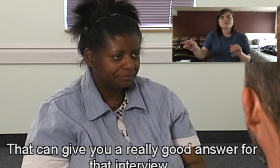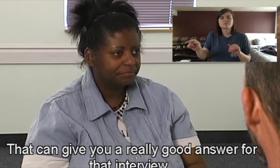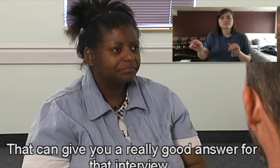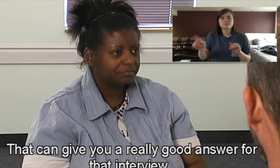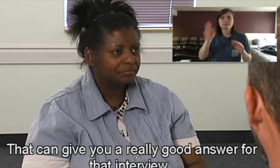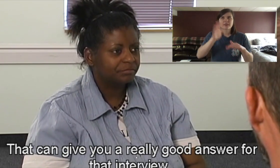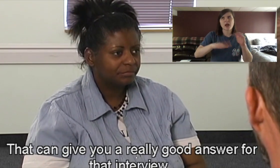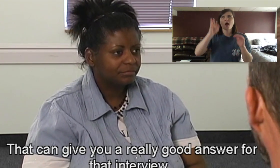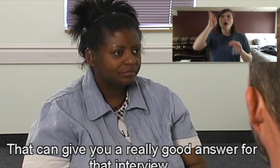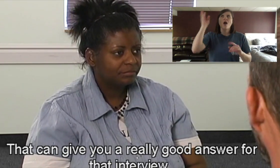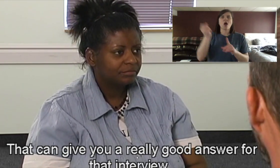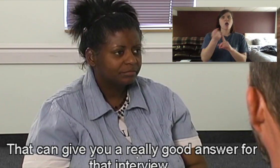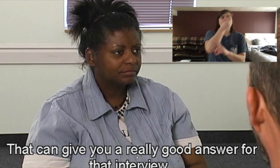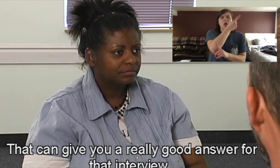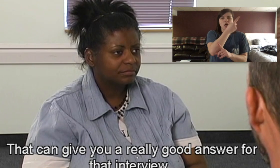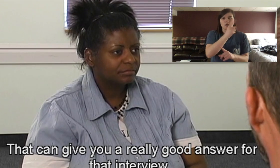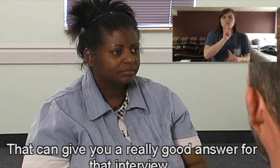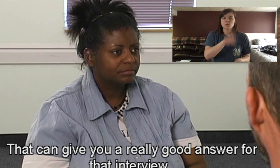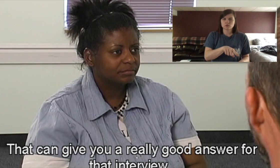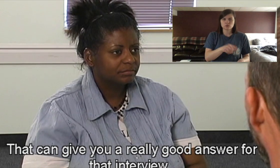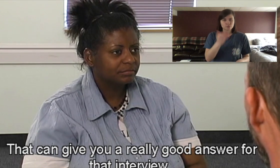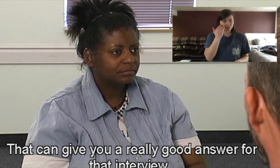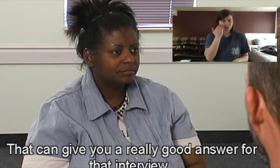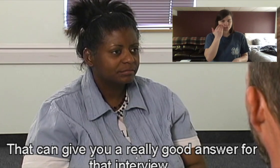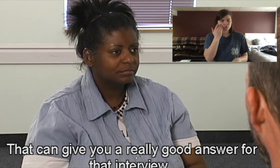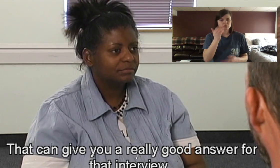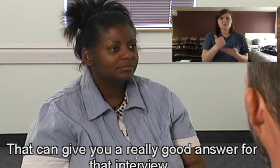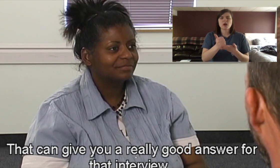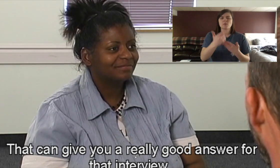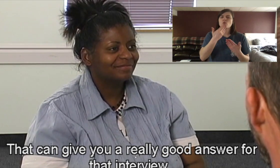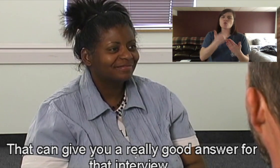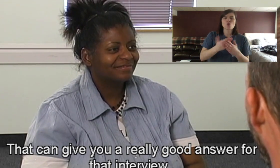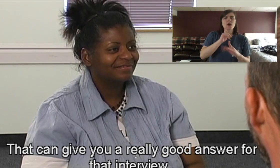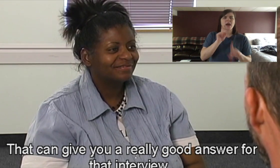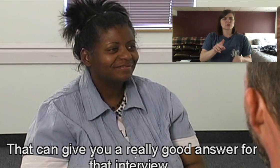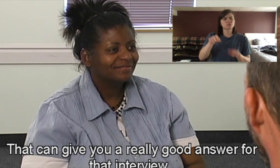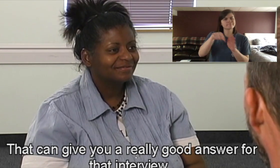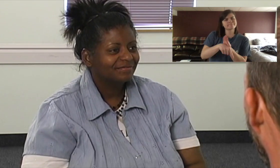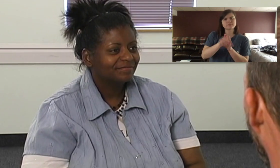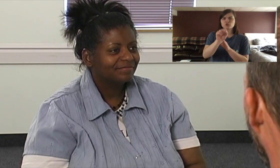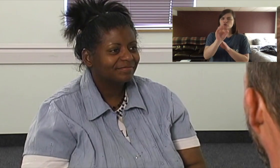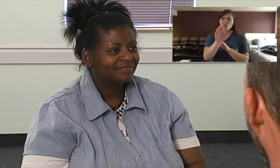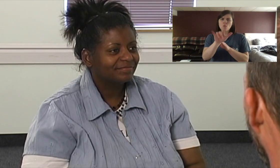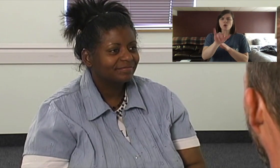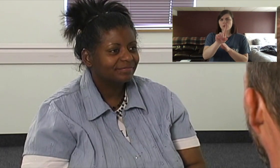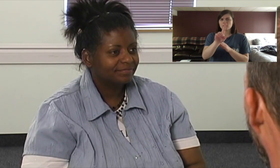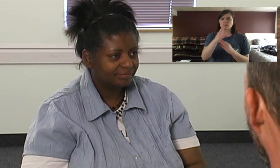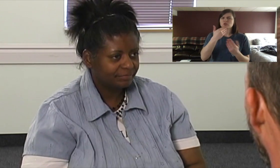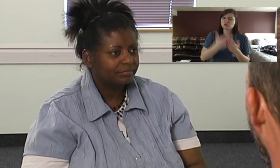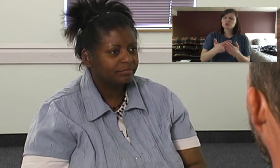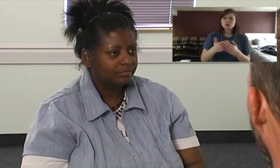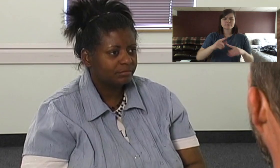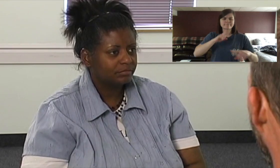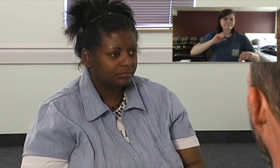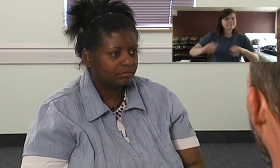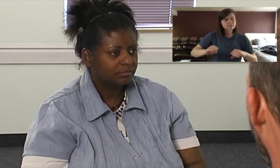that can give you a really good answer to that question for that interview.